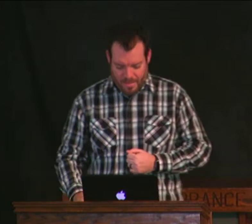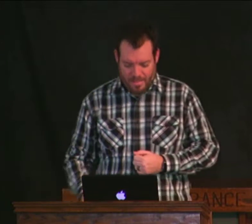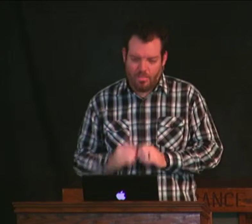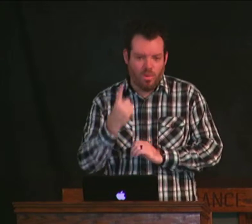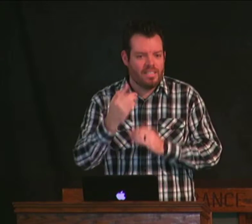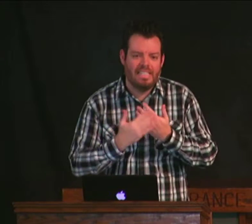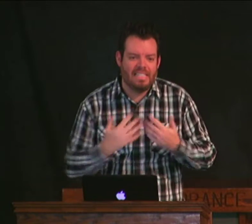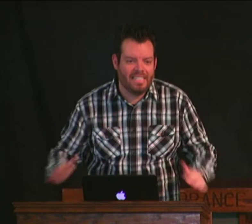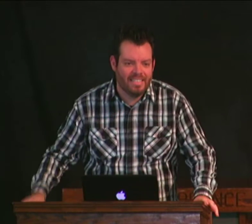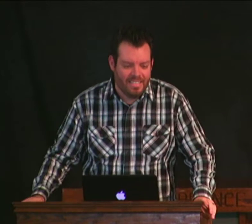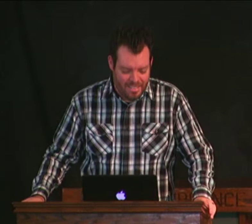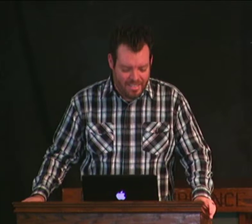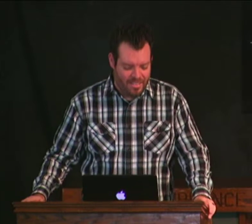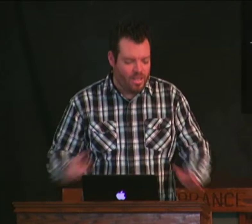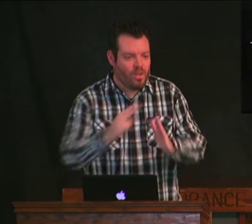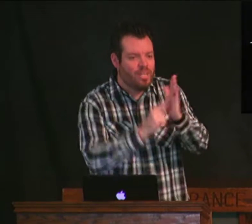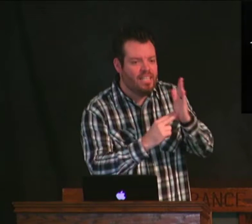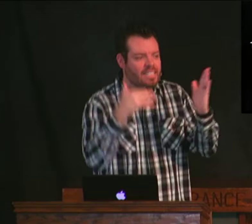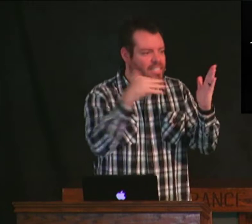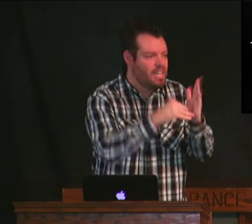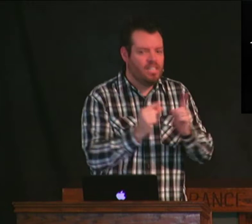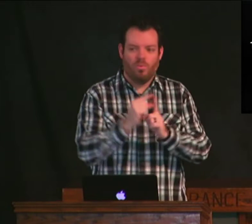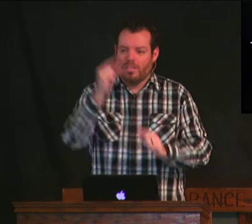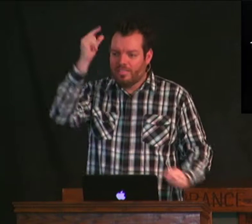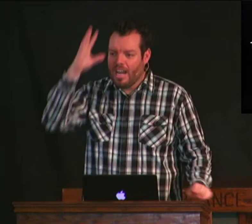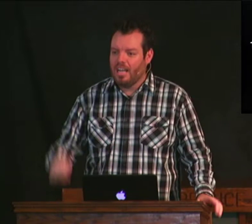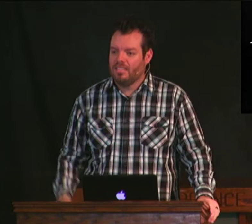Number 1 is easy. Read and study the Word of God.